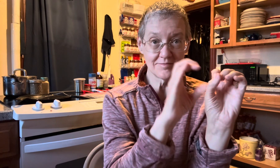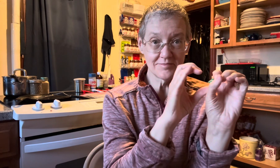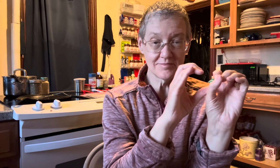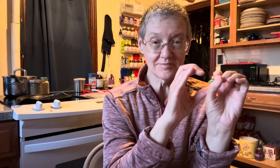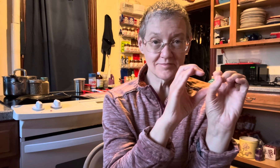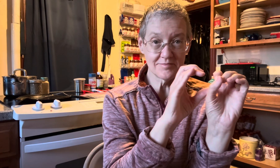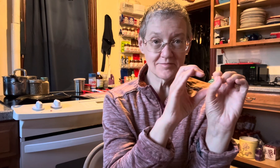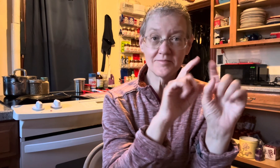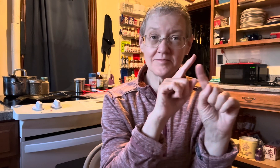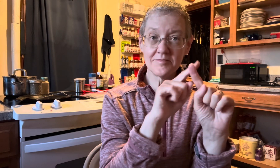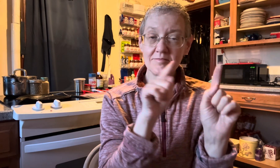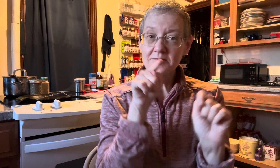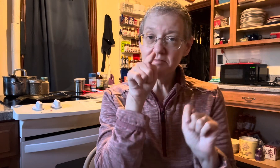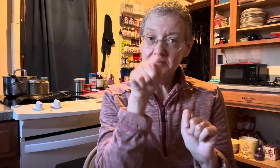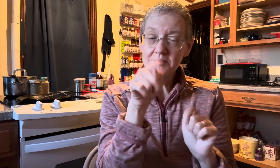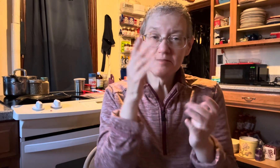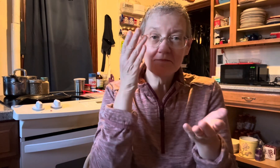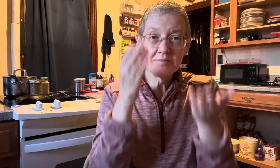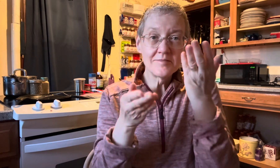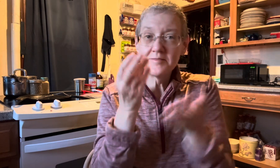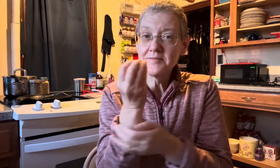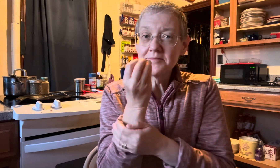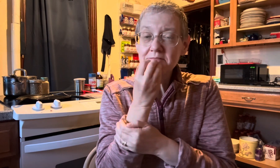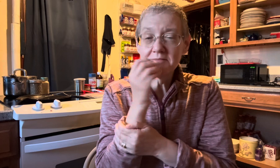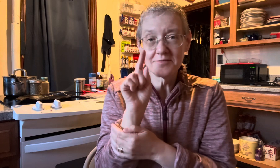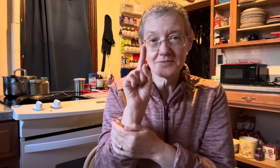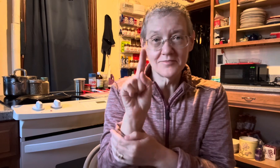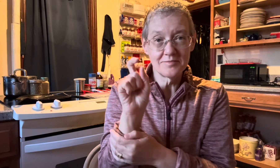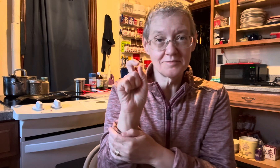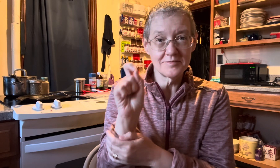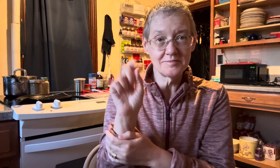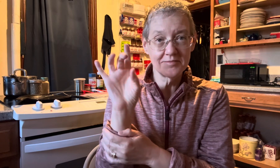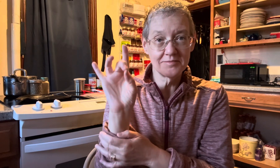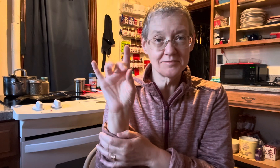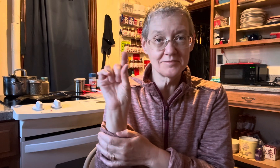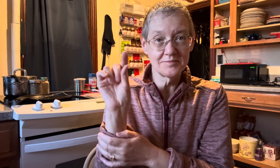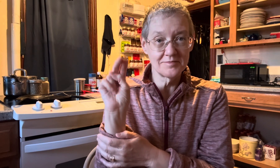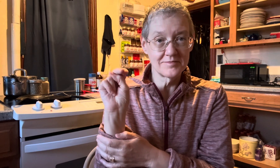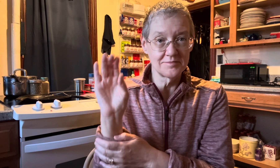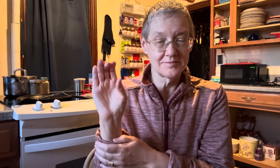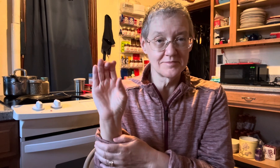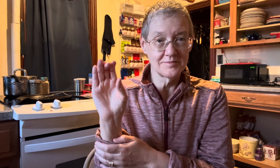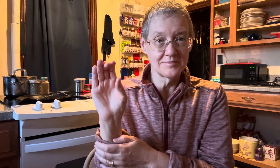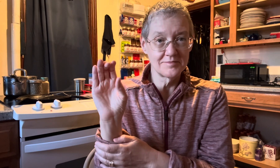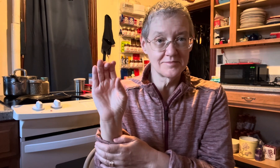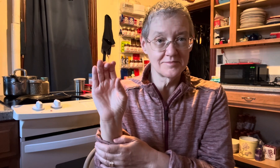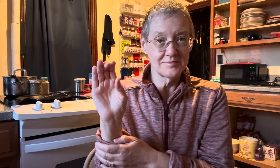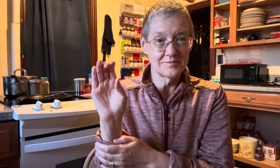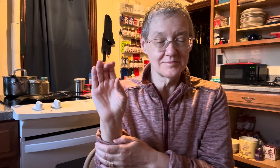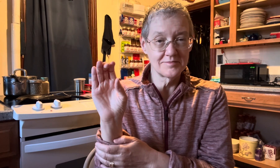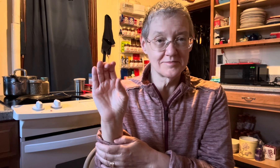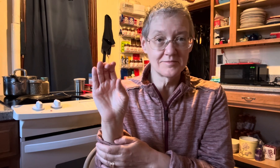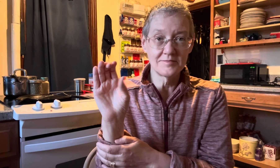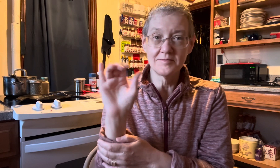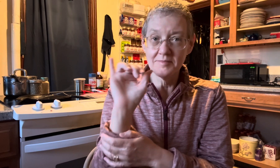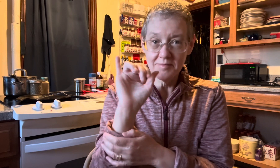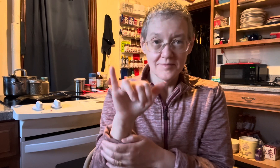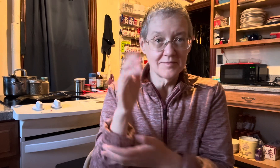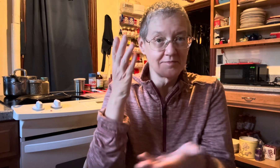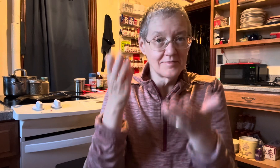But if you put that down as 0 in your Carb Manager tracker, that 1.8 grams extra of net